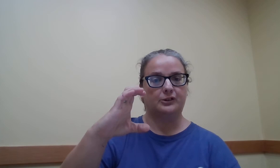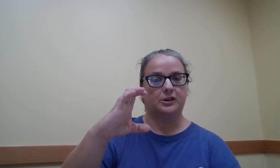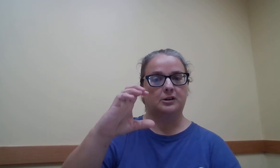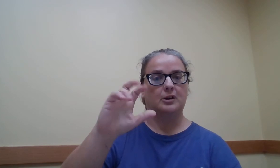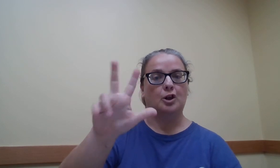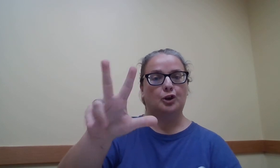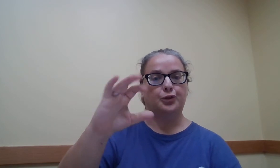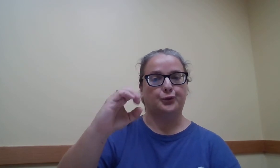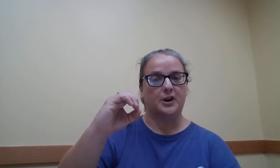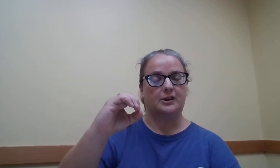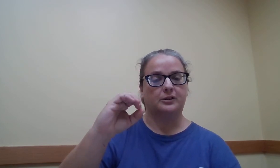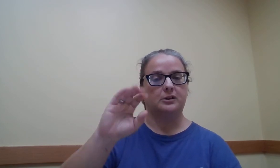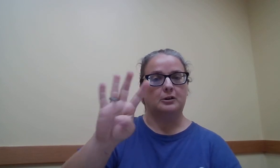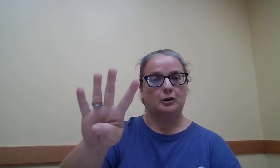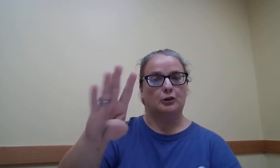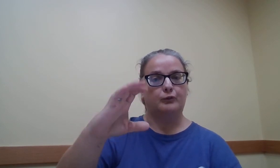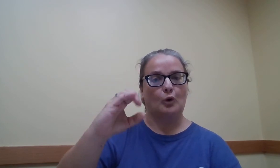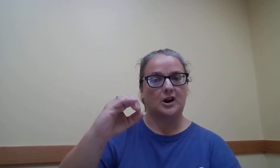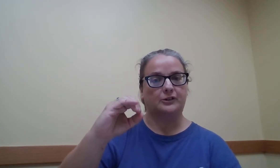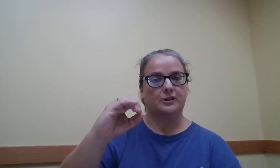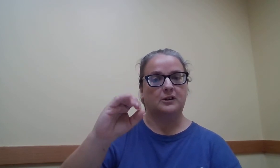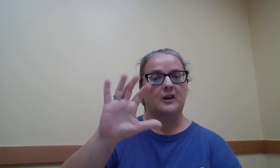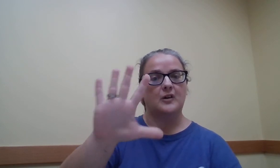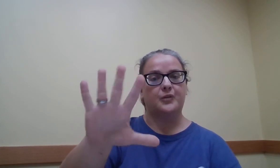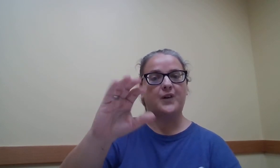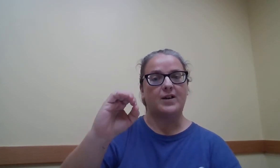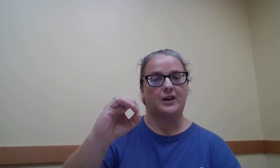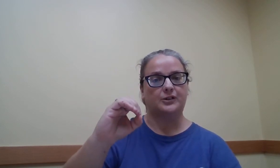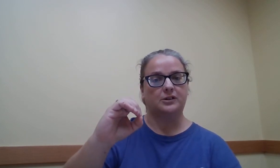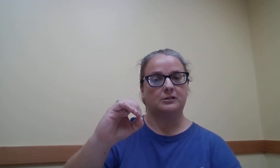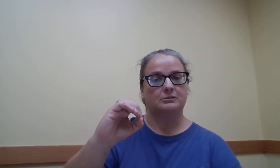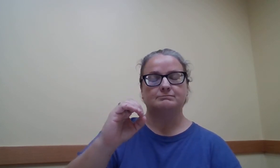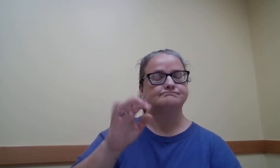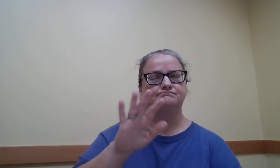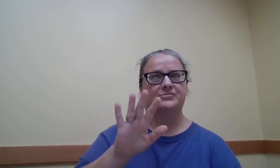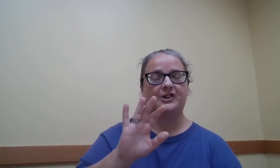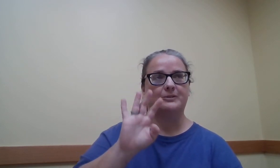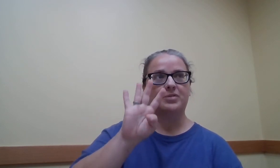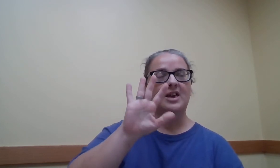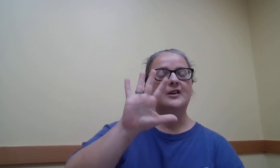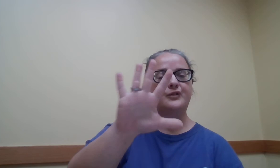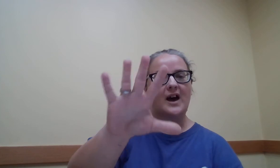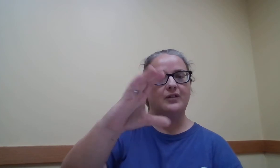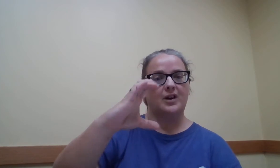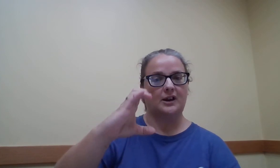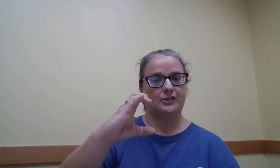200, 300, 400, 500. Sorry, 500.